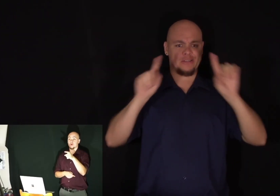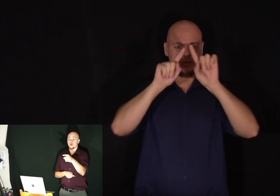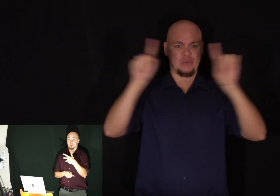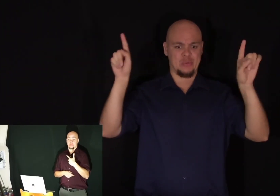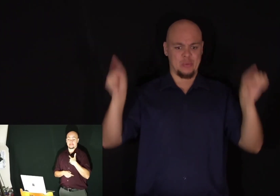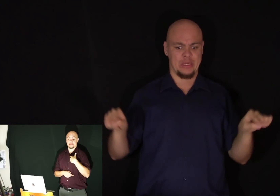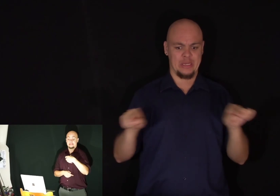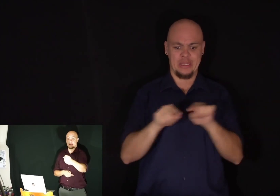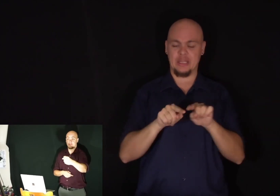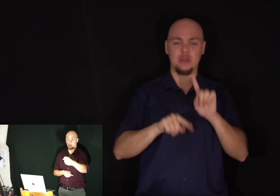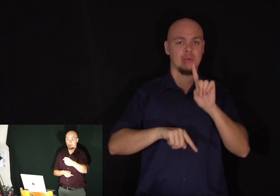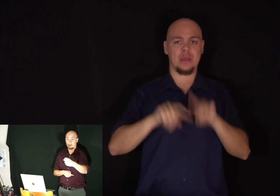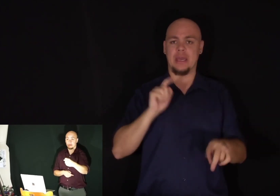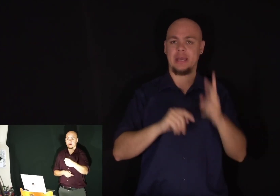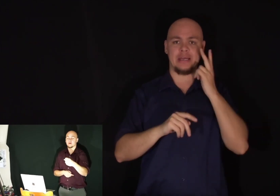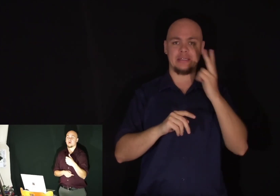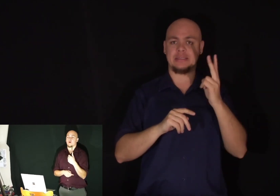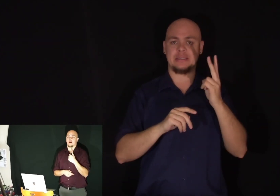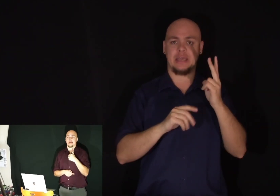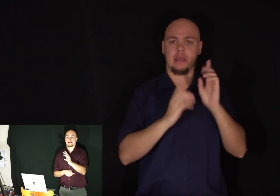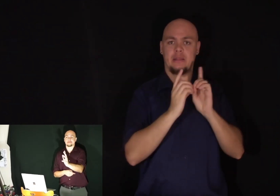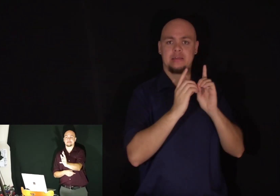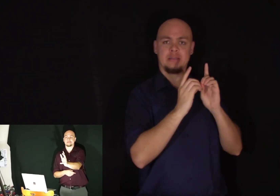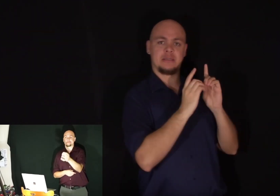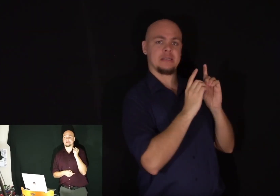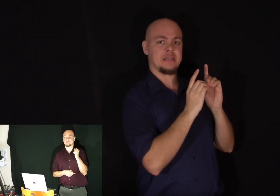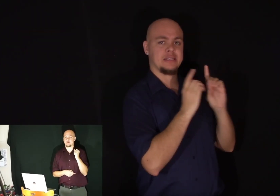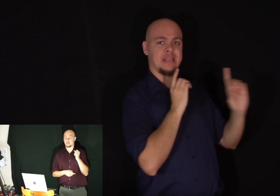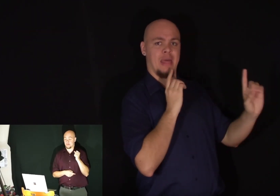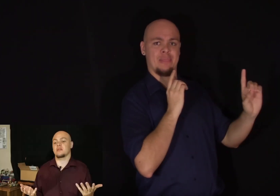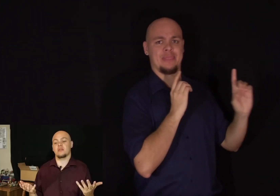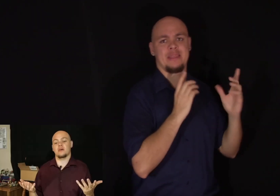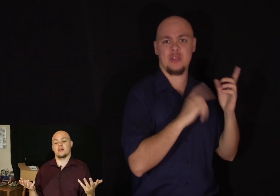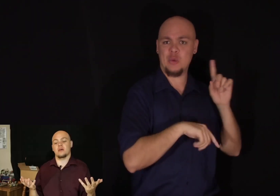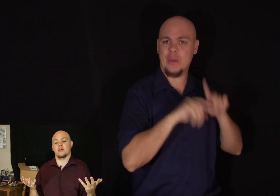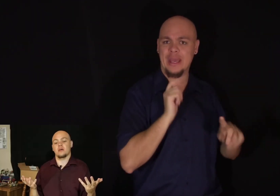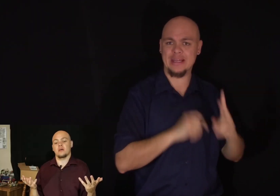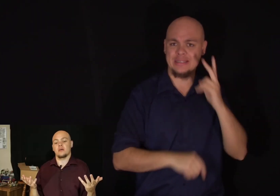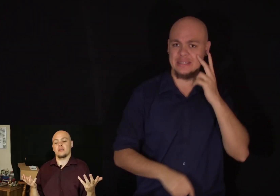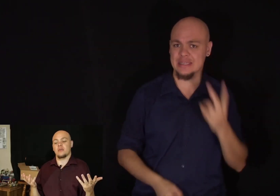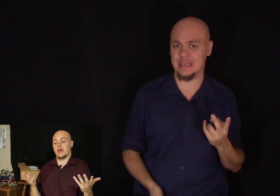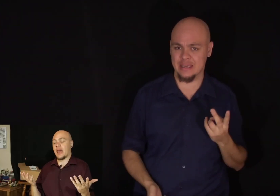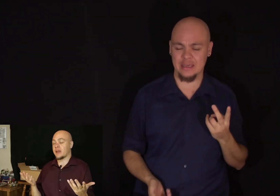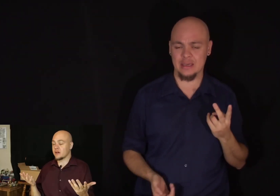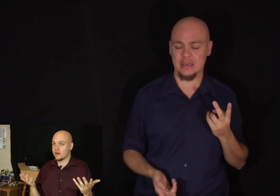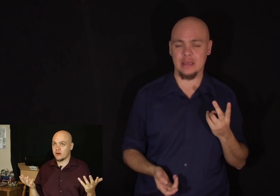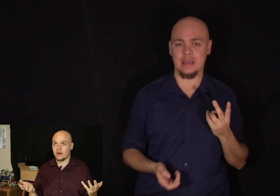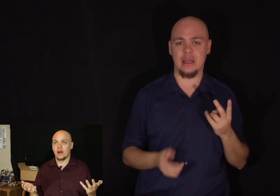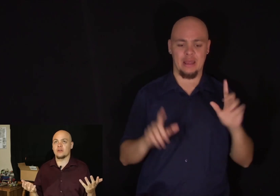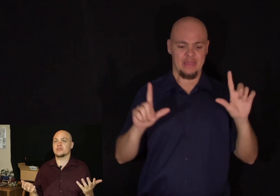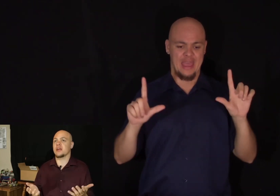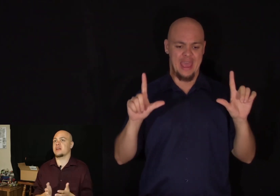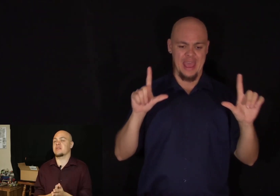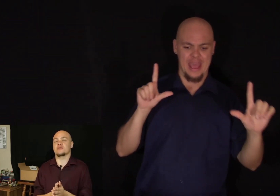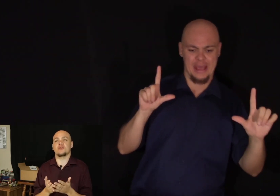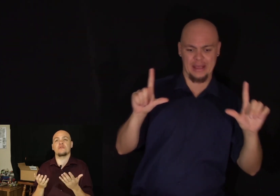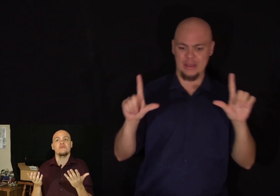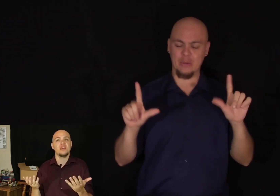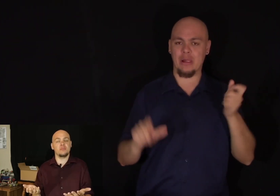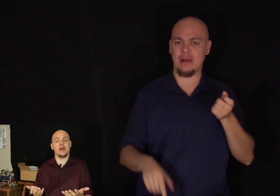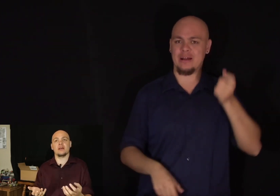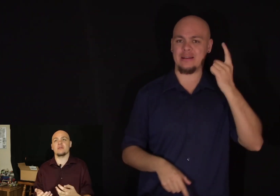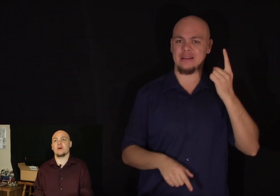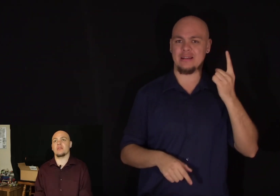don't necessarily have the best version of depth perception, there isn't the the angular understanding, there's